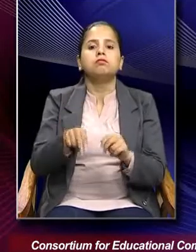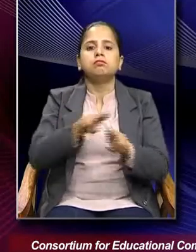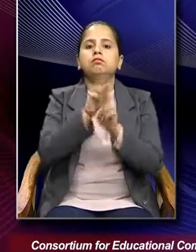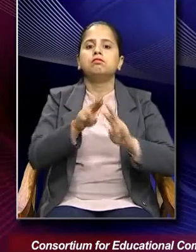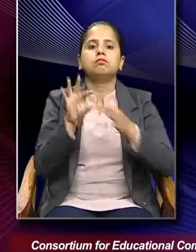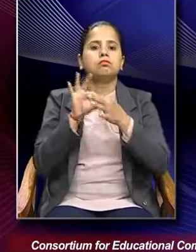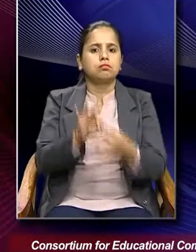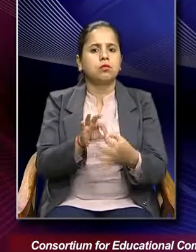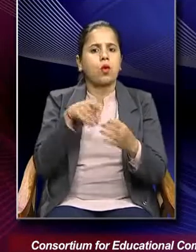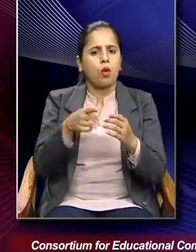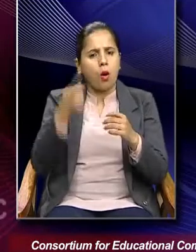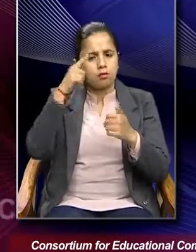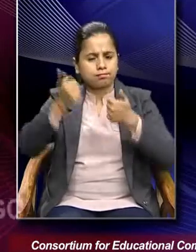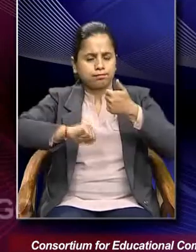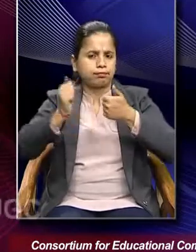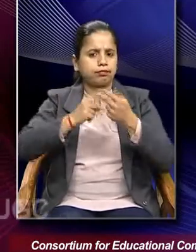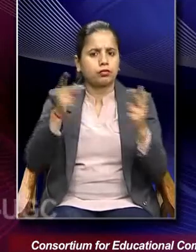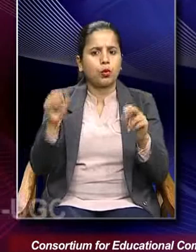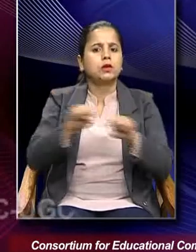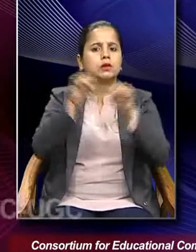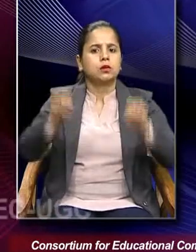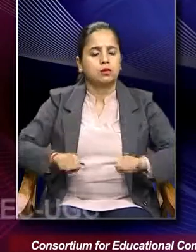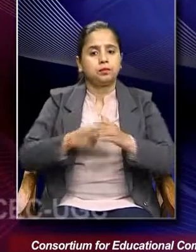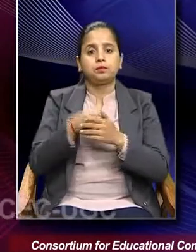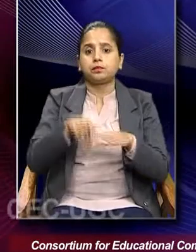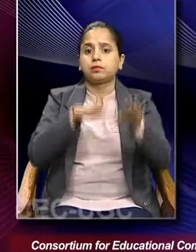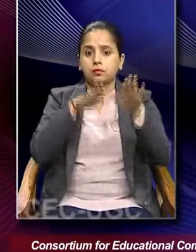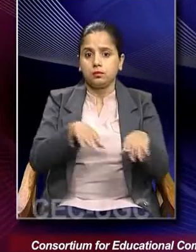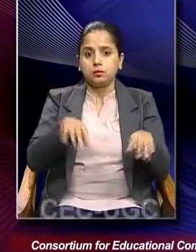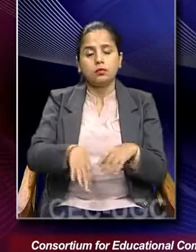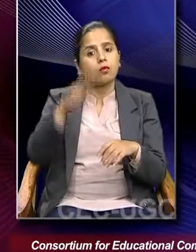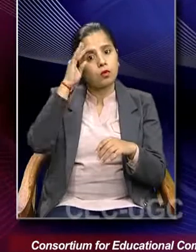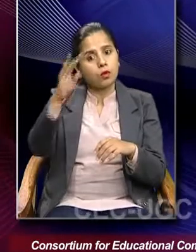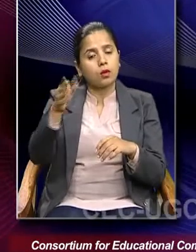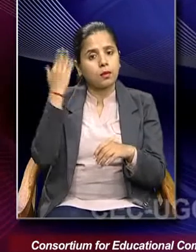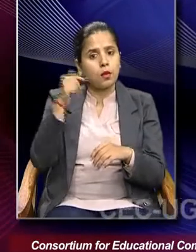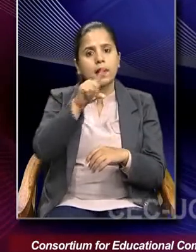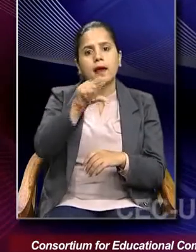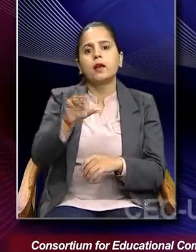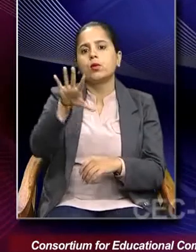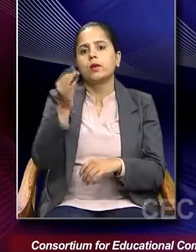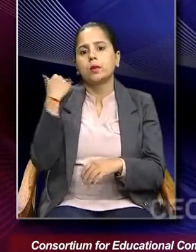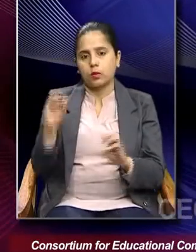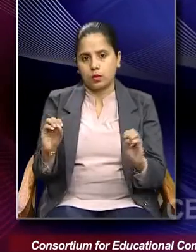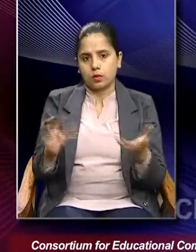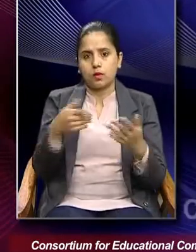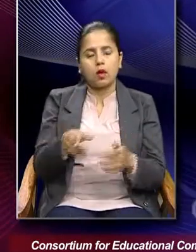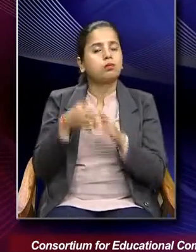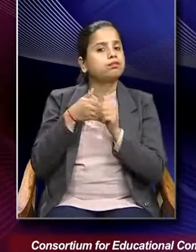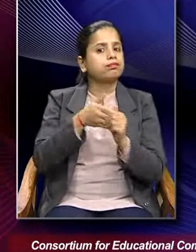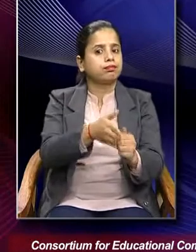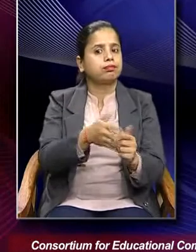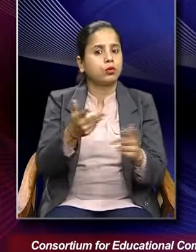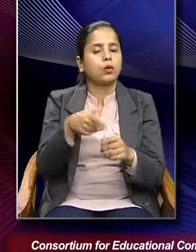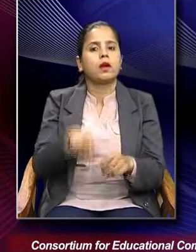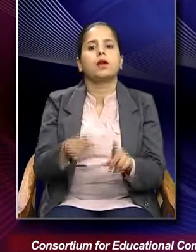or international system. Dependency theory developed in the late 1950s under the guidance of the